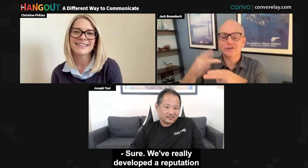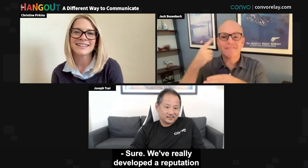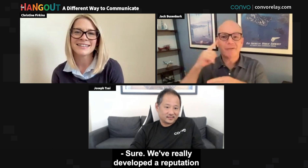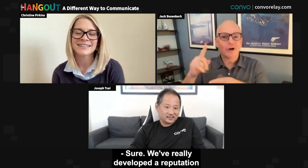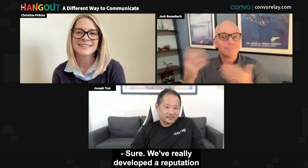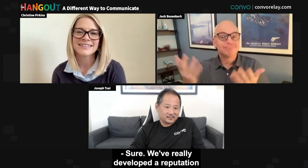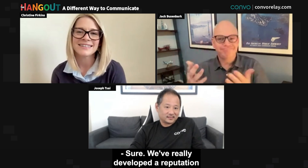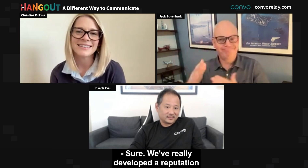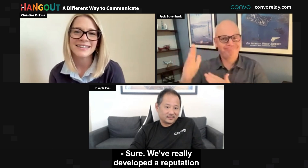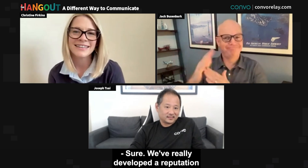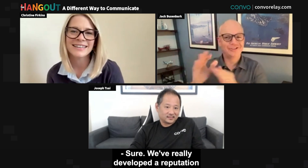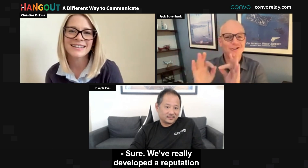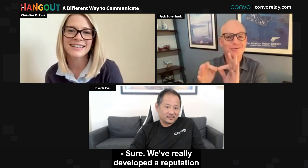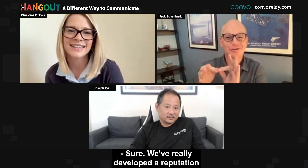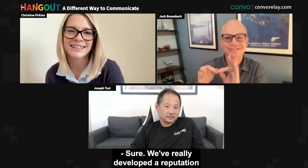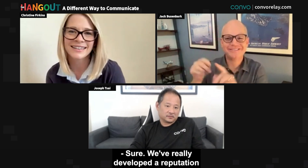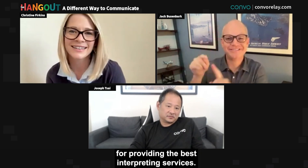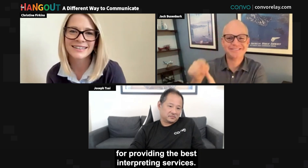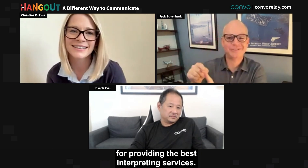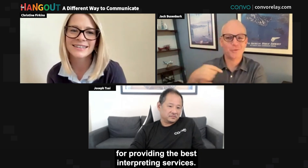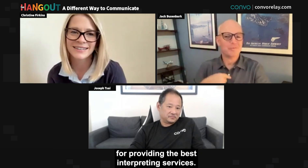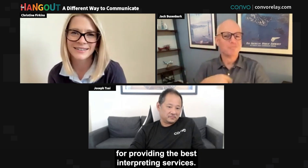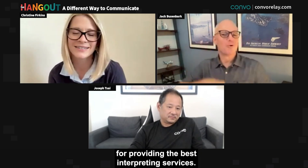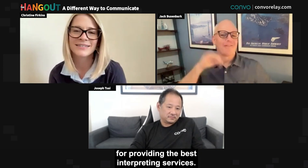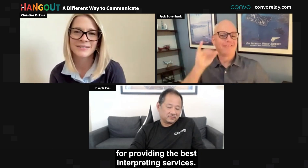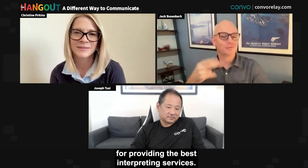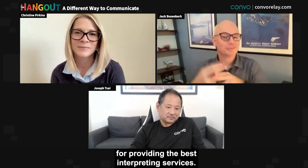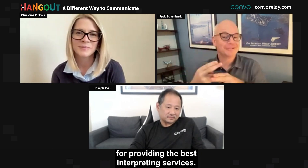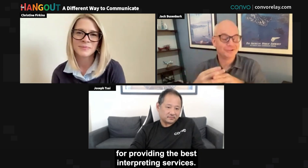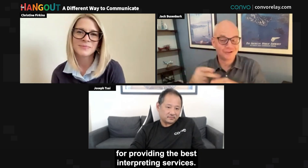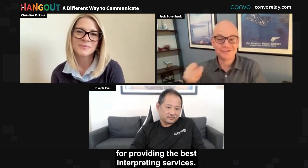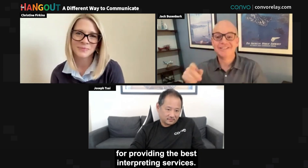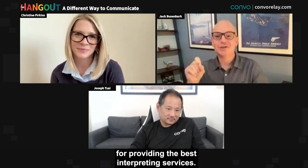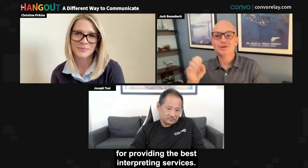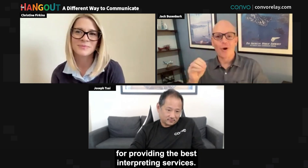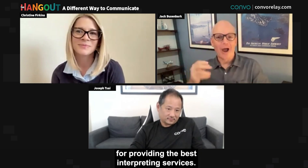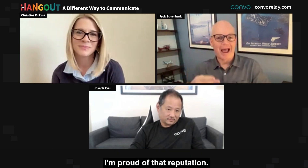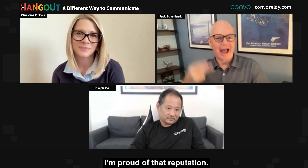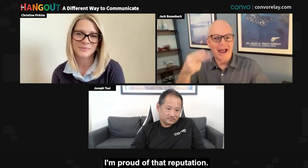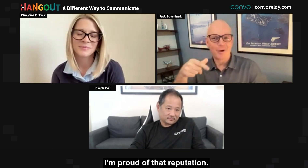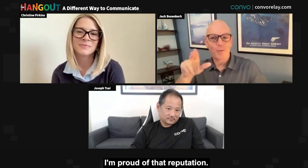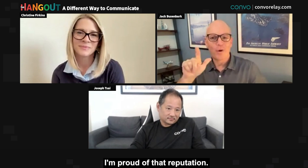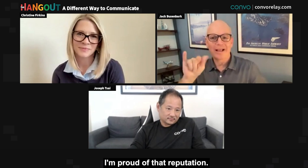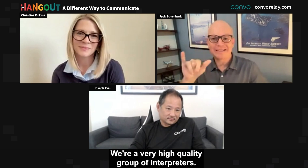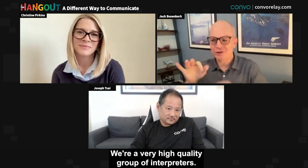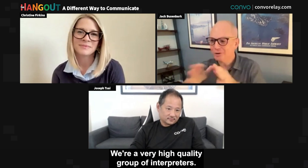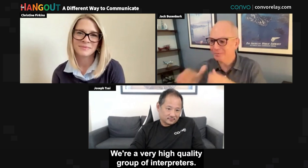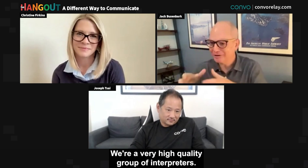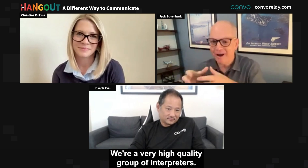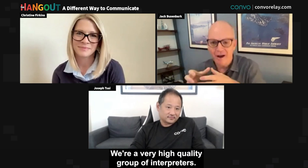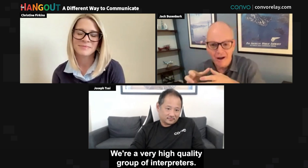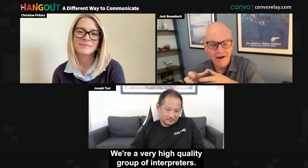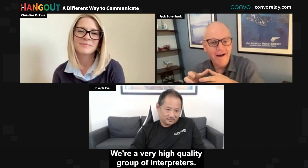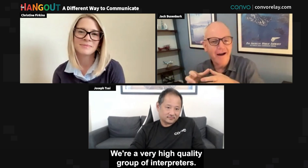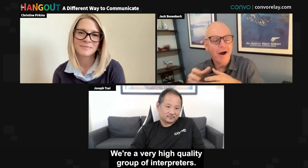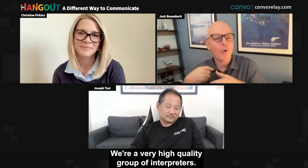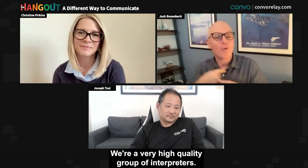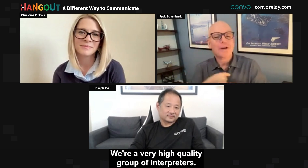We've really developed a reputation for providing the best interpreting services. I'm proud of that reputation. We're a very high quality group